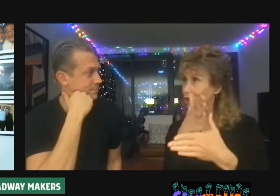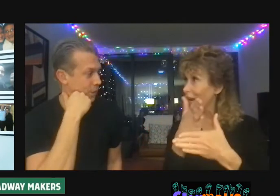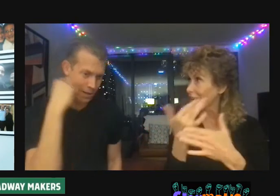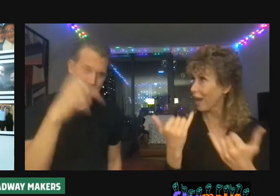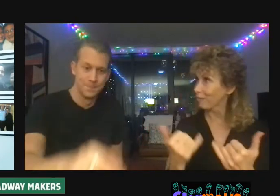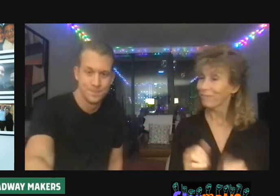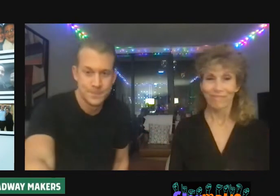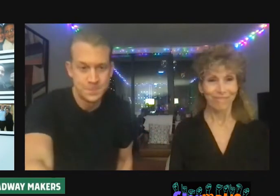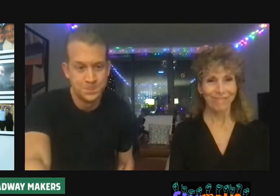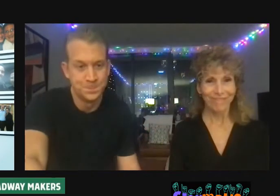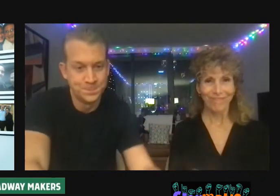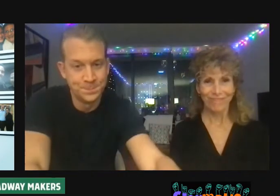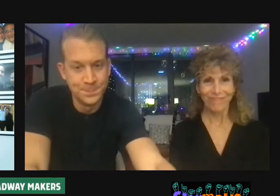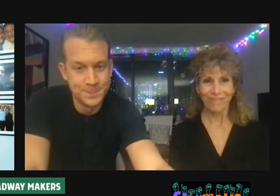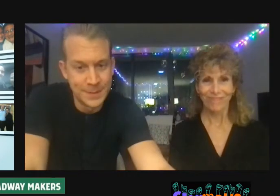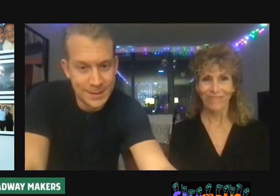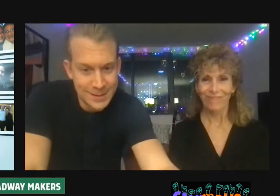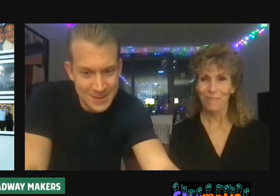Okay.